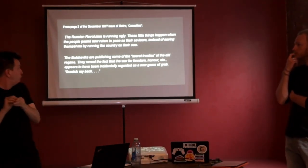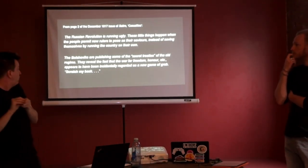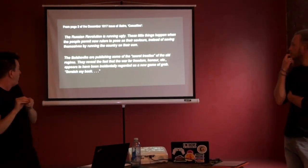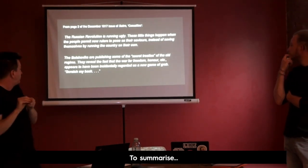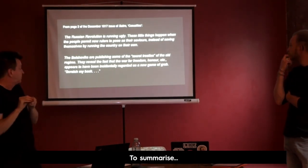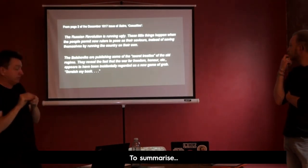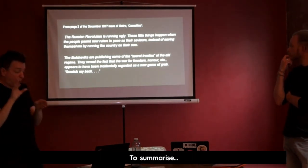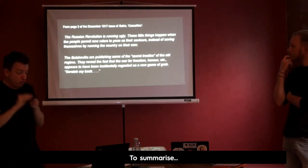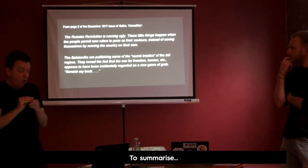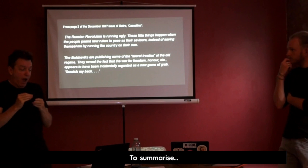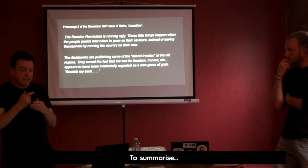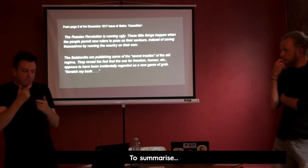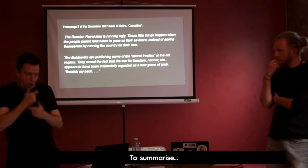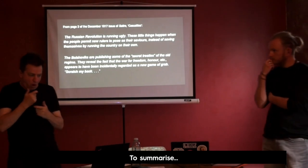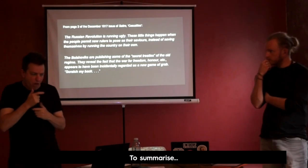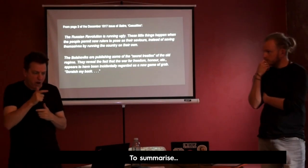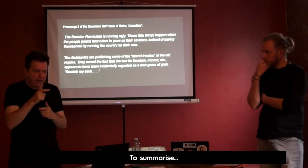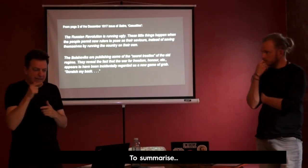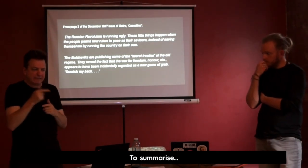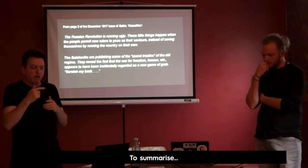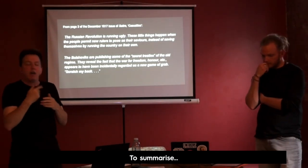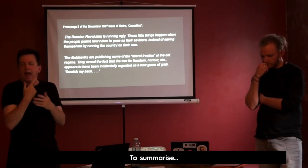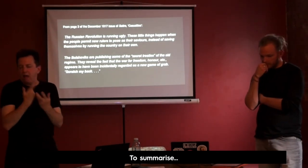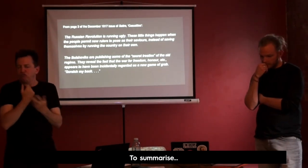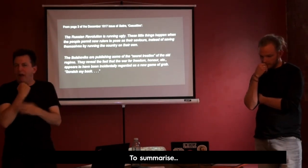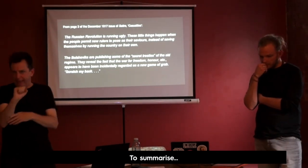But I suppose, to summarise,